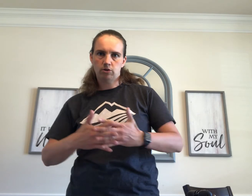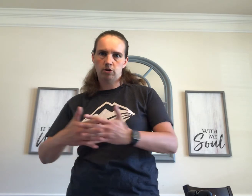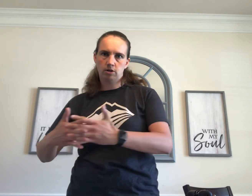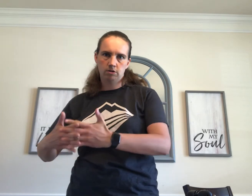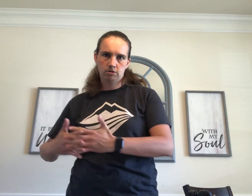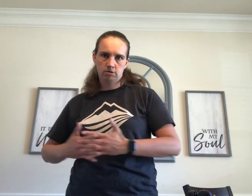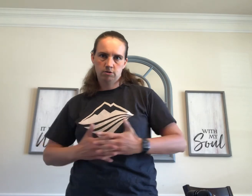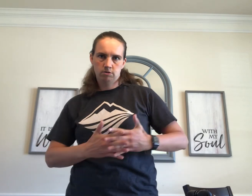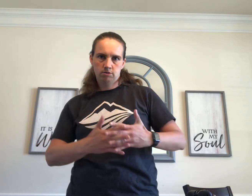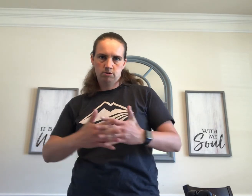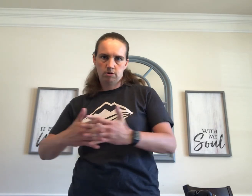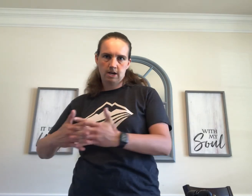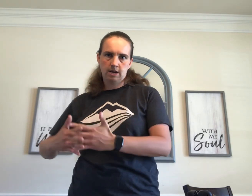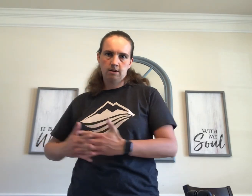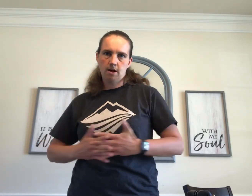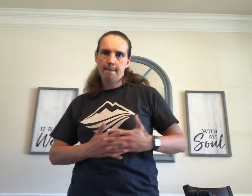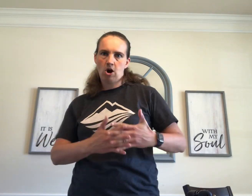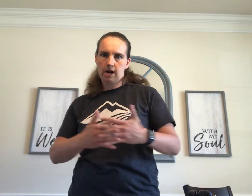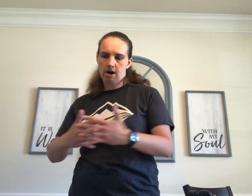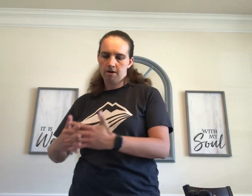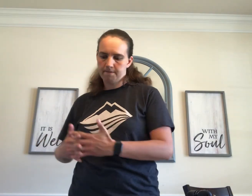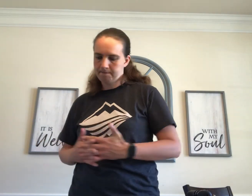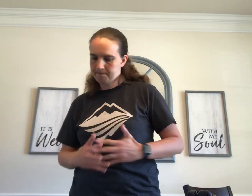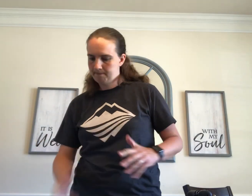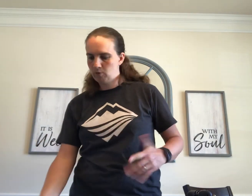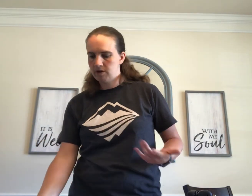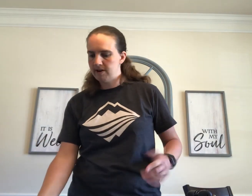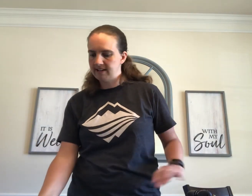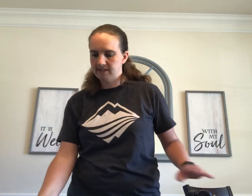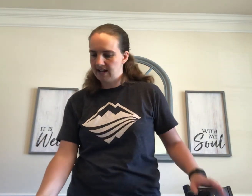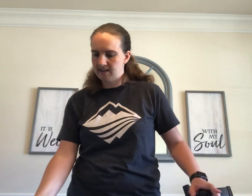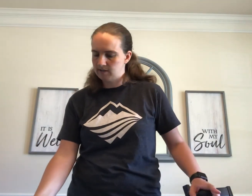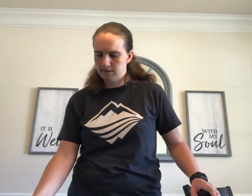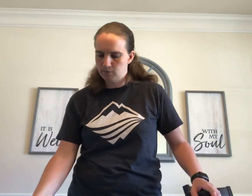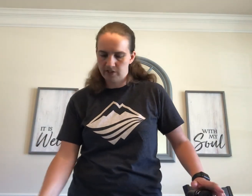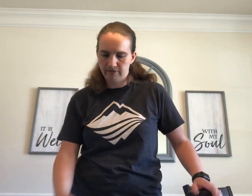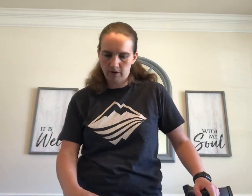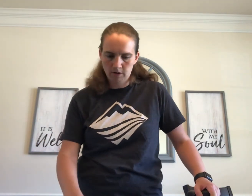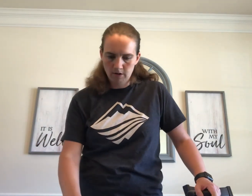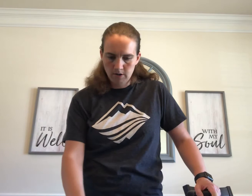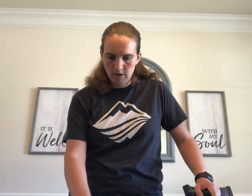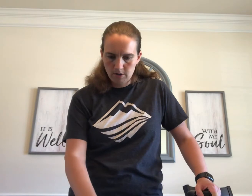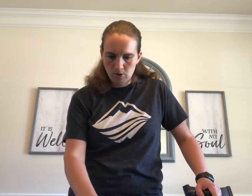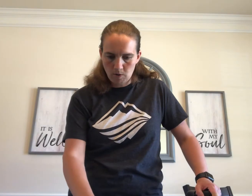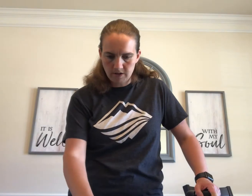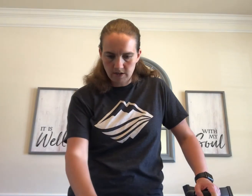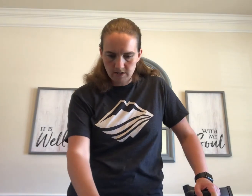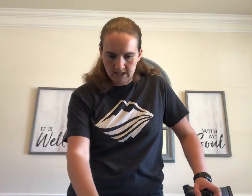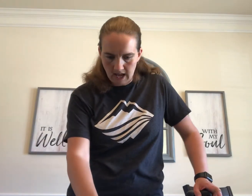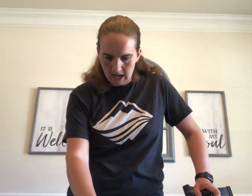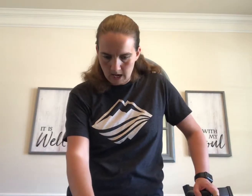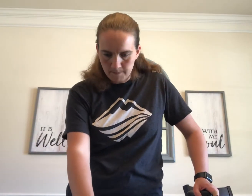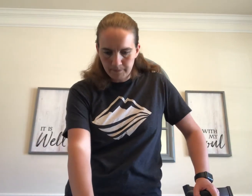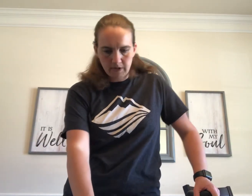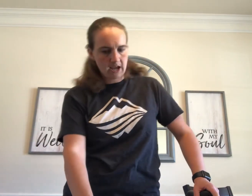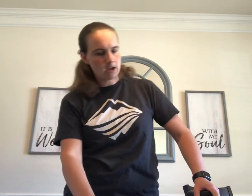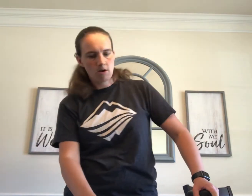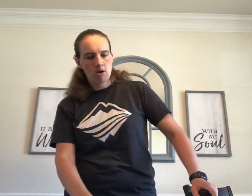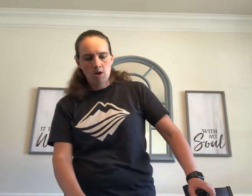circle, okay? America, or the United States, whichever you want to say, okay?